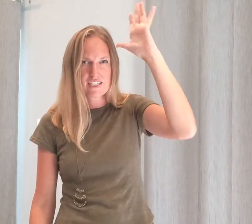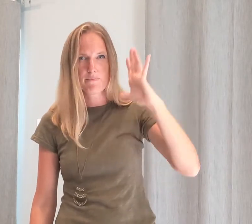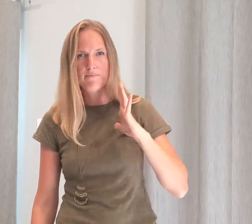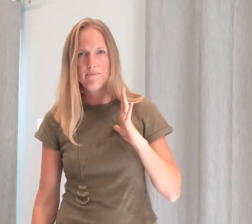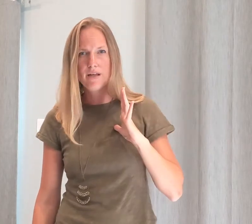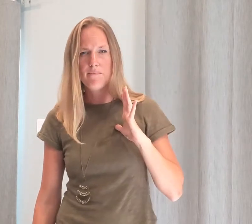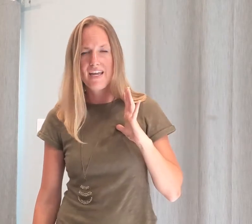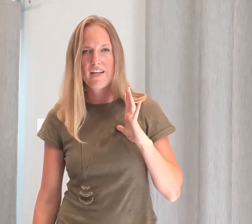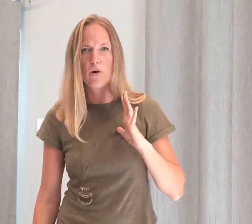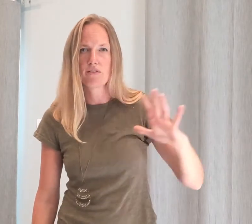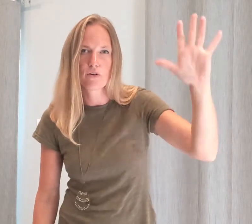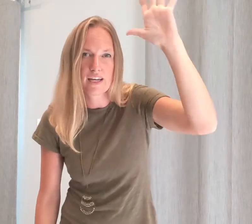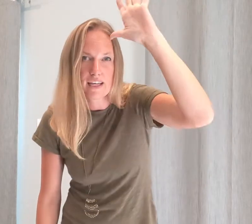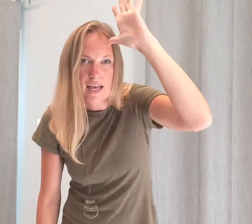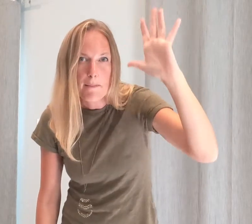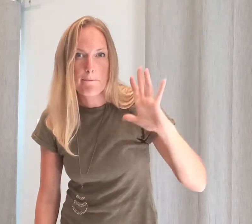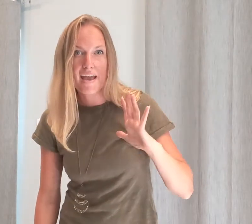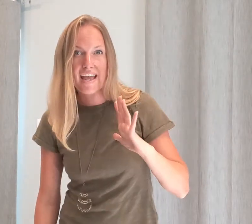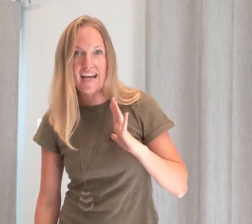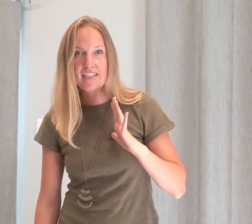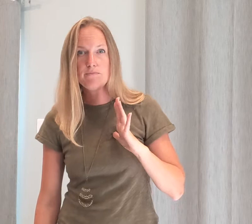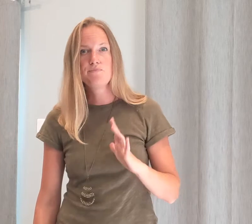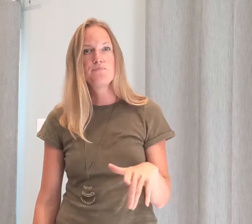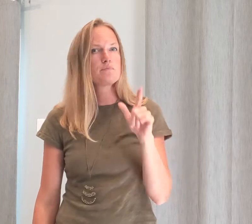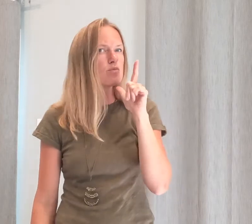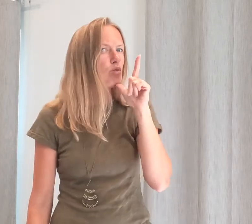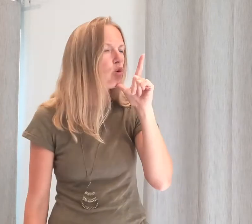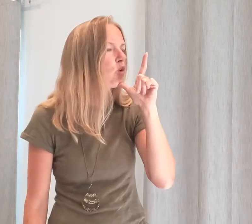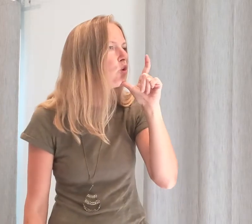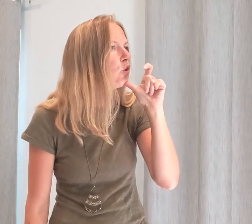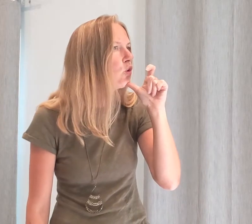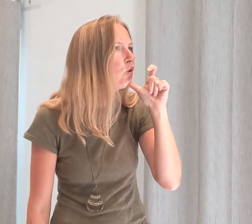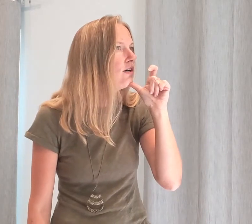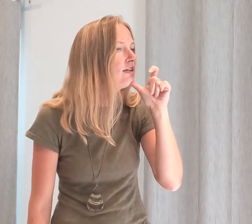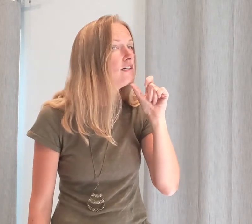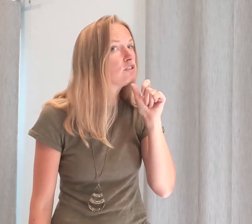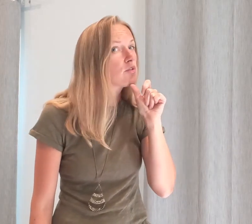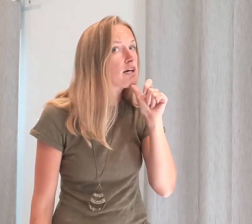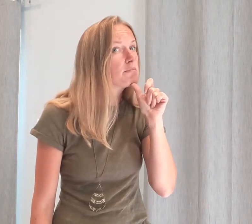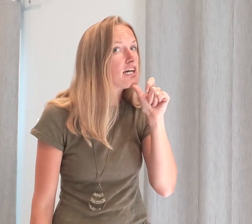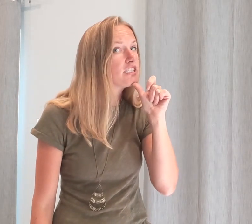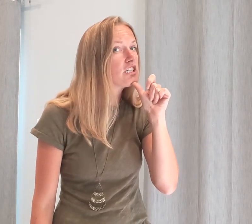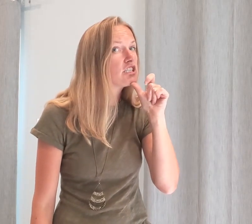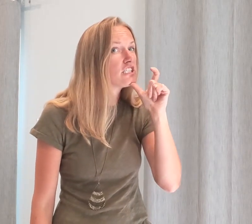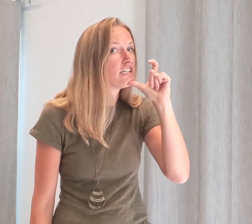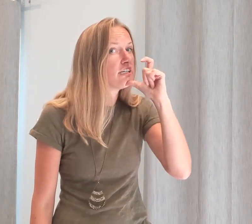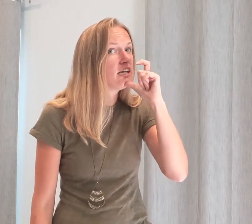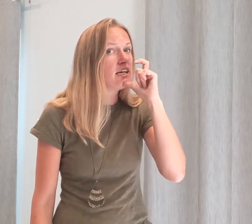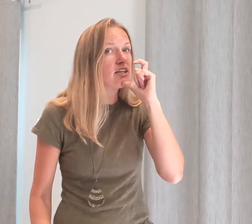have my hand open for it. Man, who, so thumb touching your chin, your